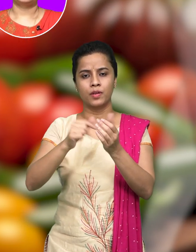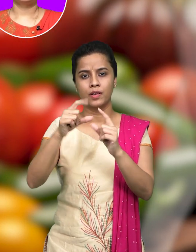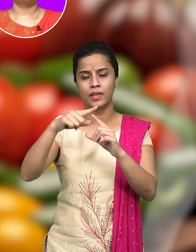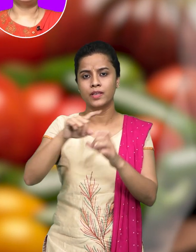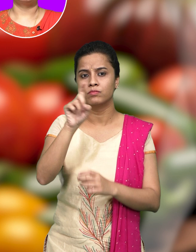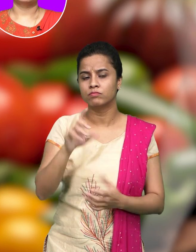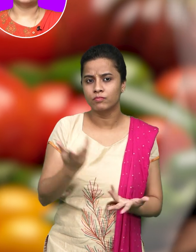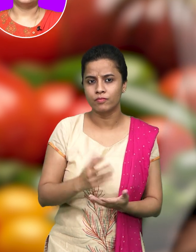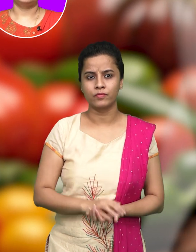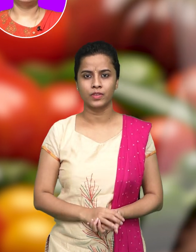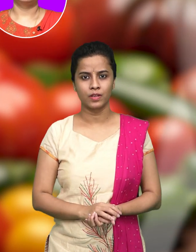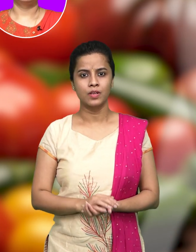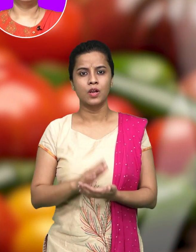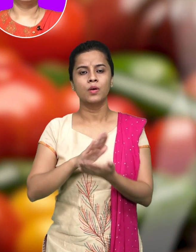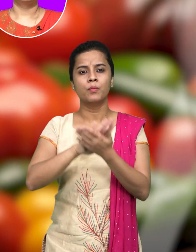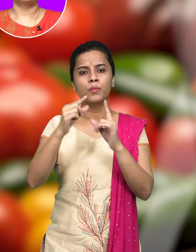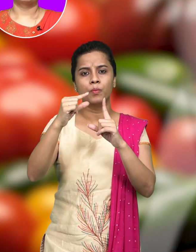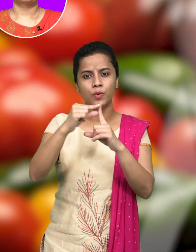The potassium hydroxide